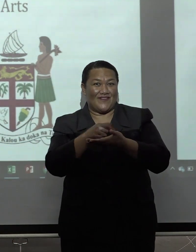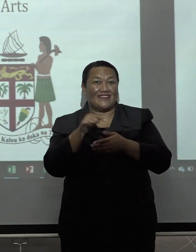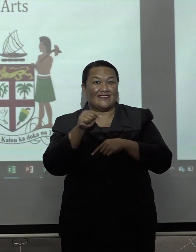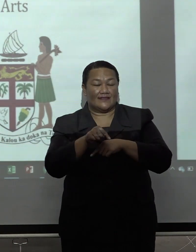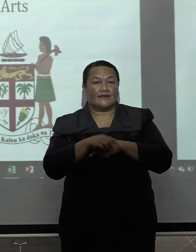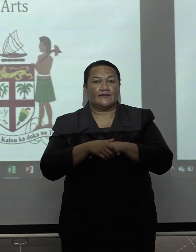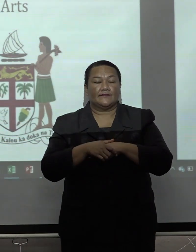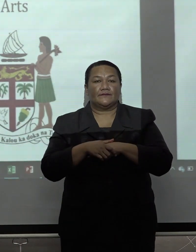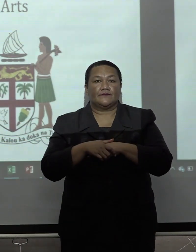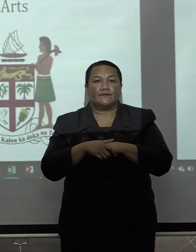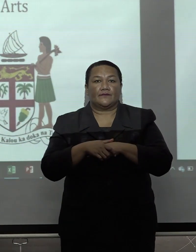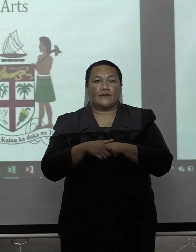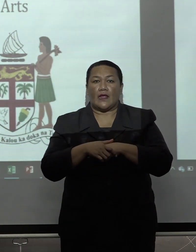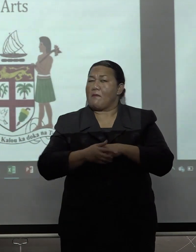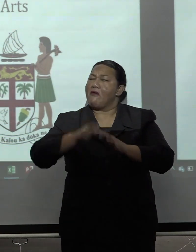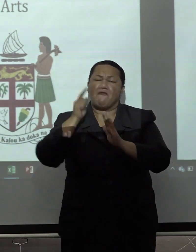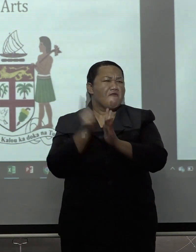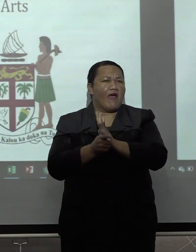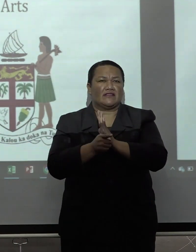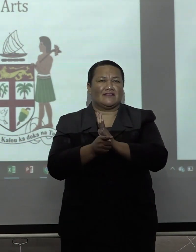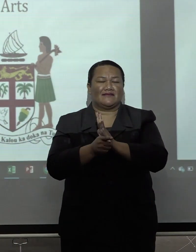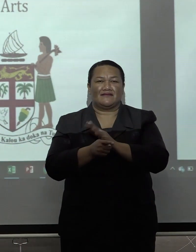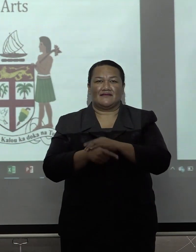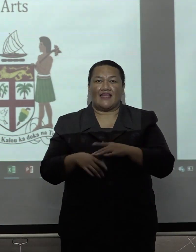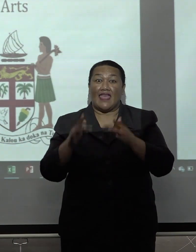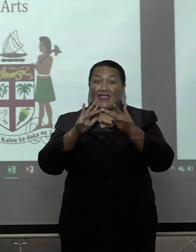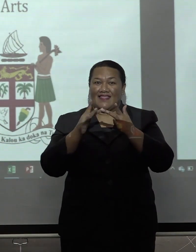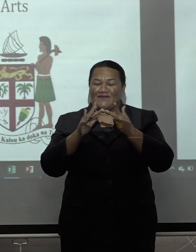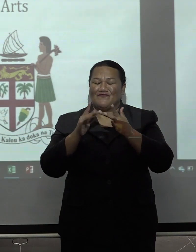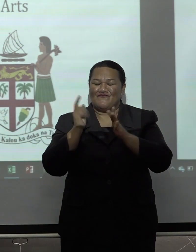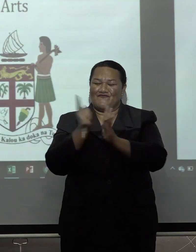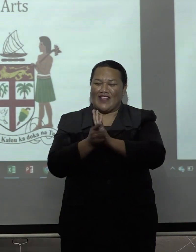be faster and